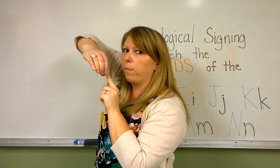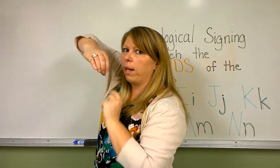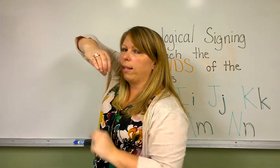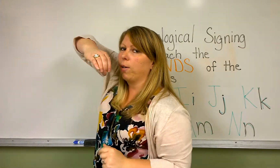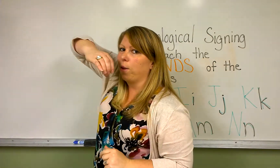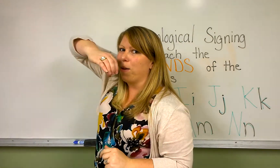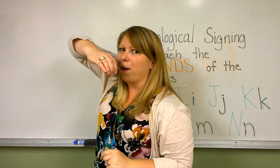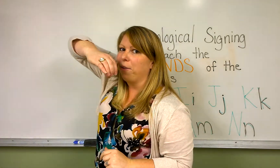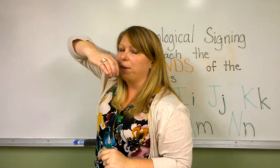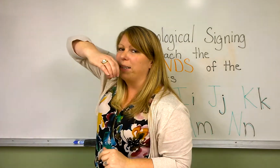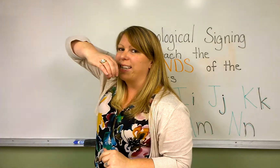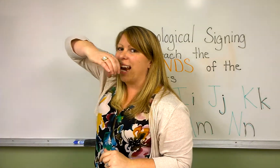but near the mouth, and we say